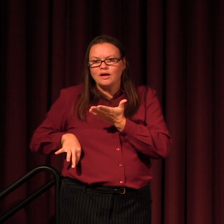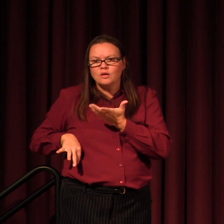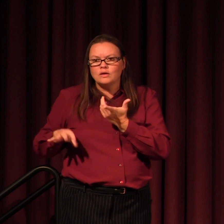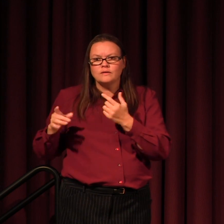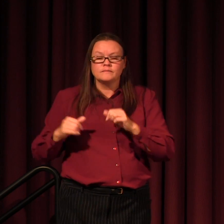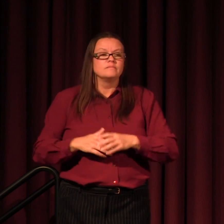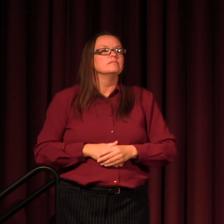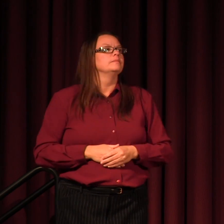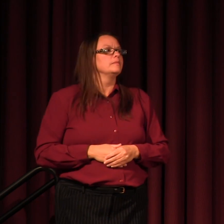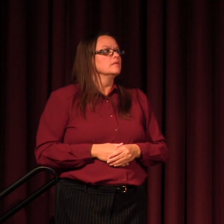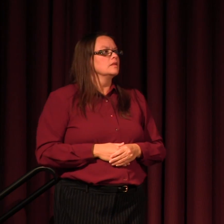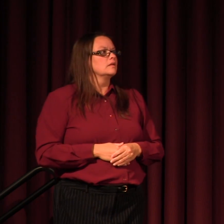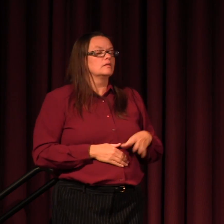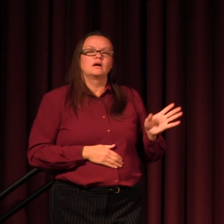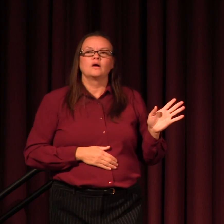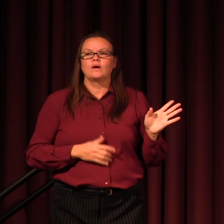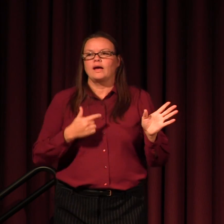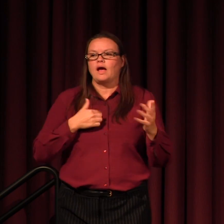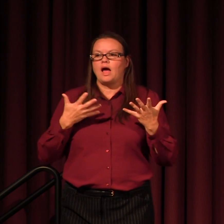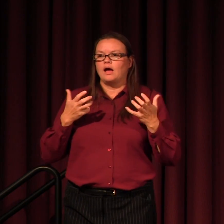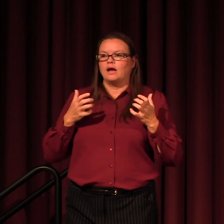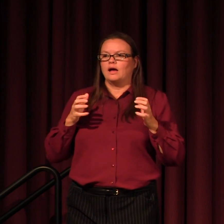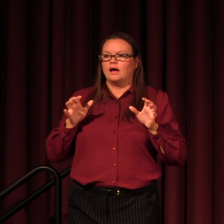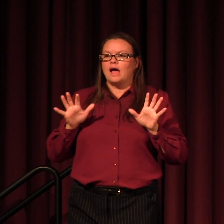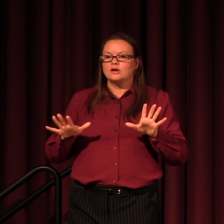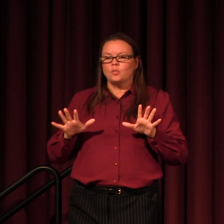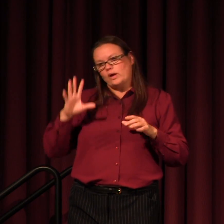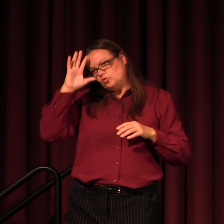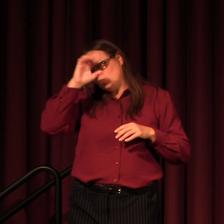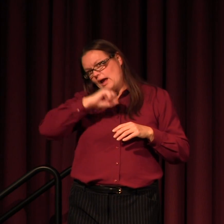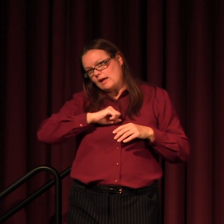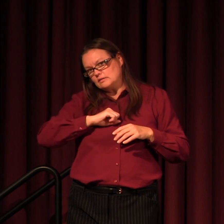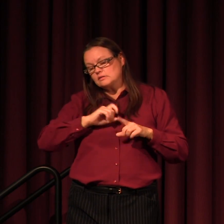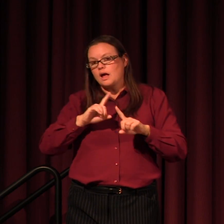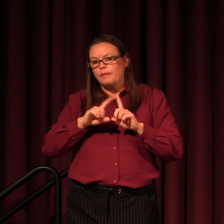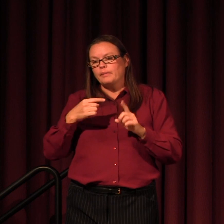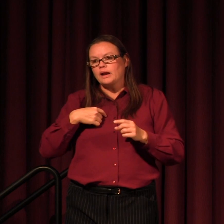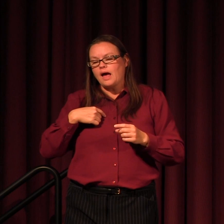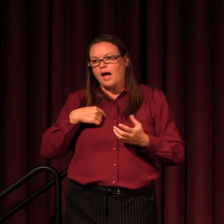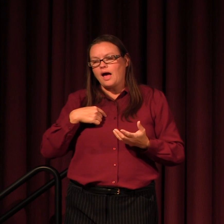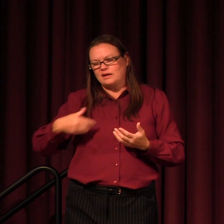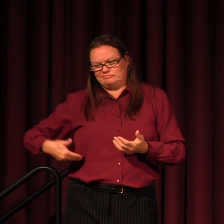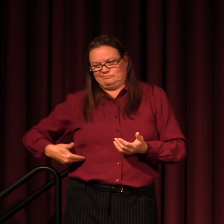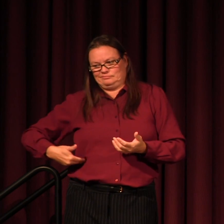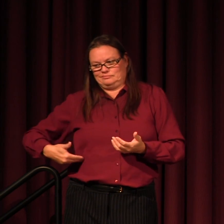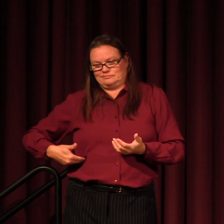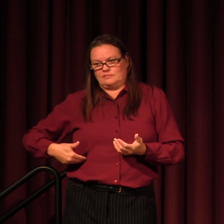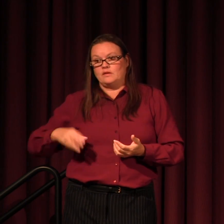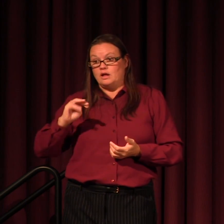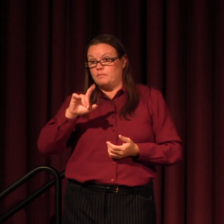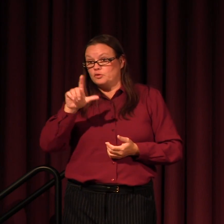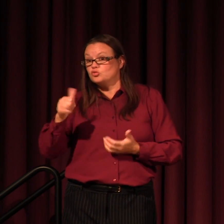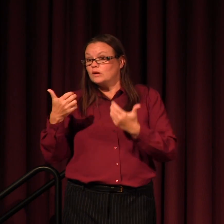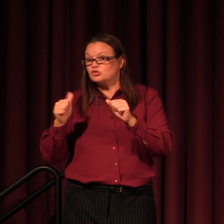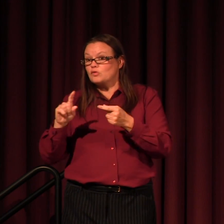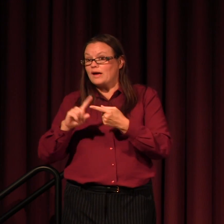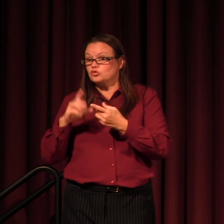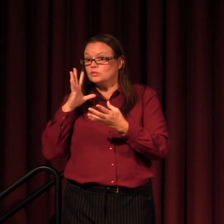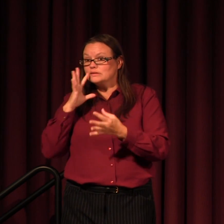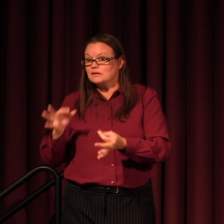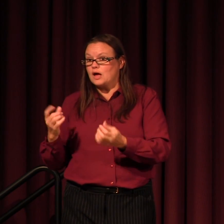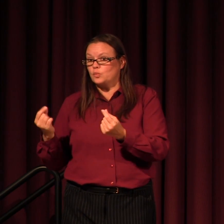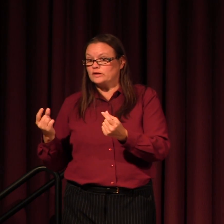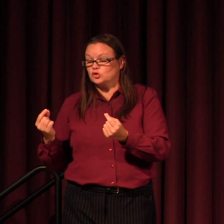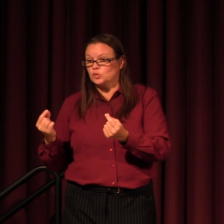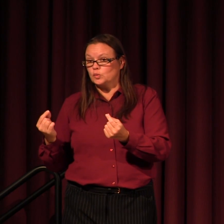Well, I don't want to overstate, but I think that that's part of what Missoula is trying to figure out. Like, if the